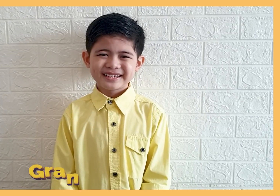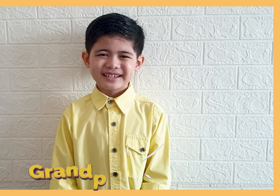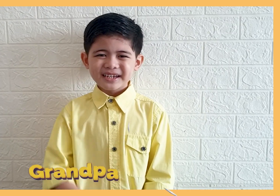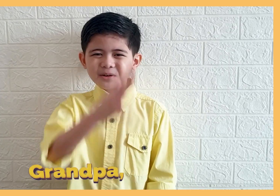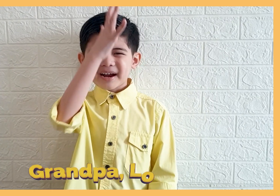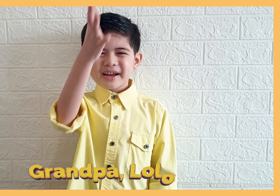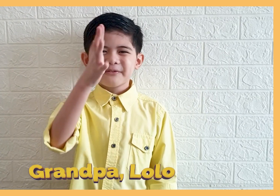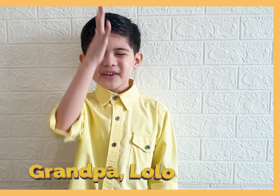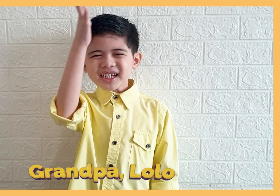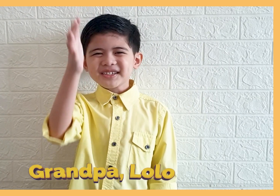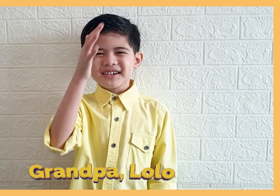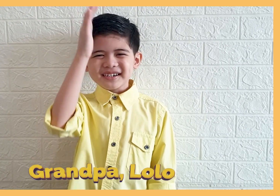Grandfather